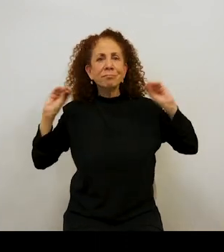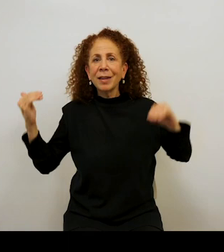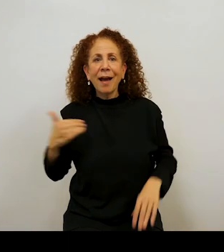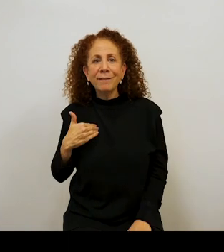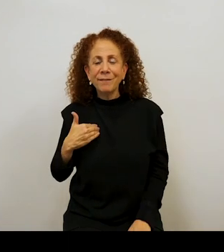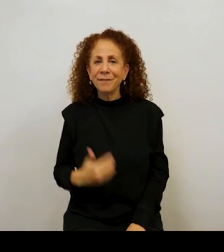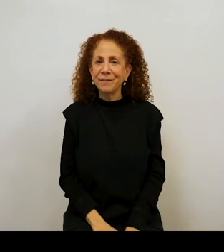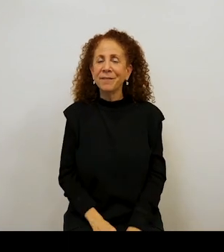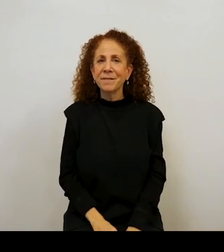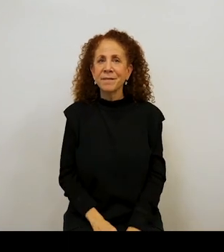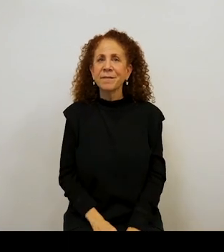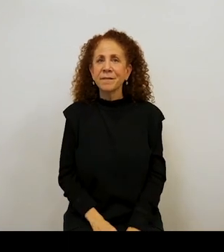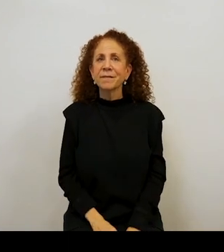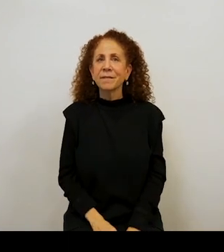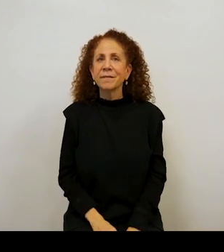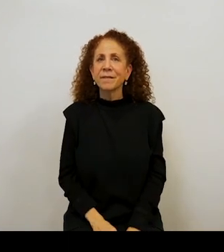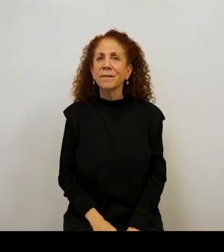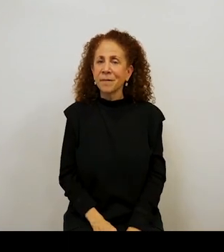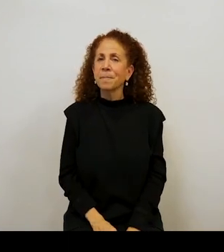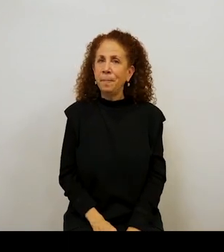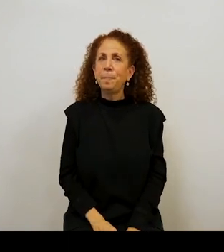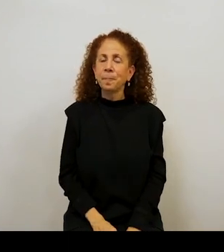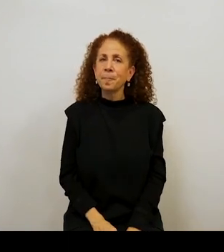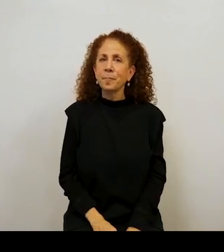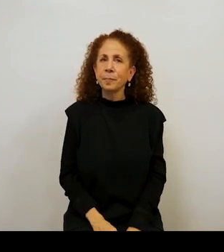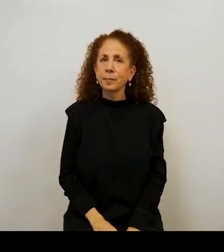know. And it was actually